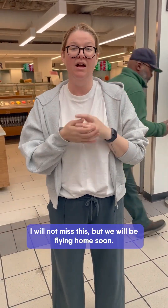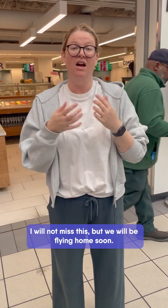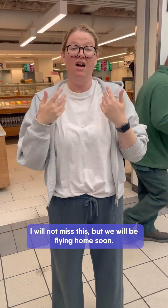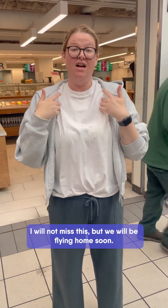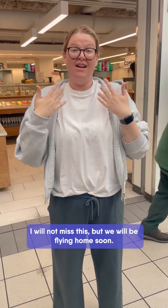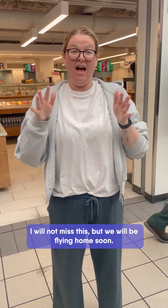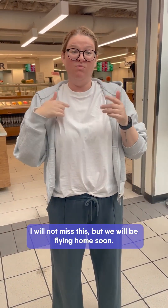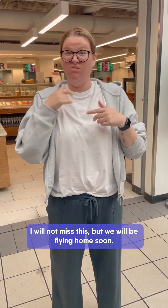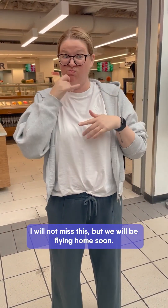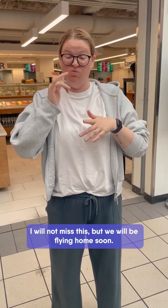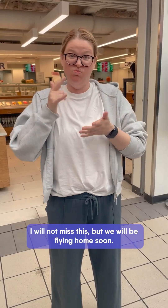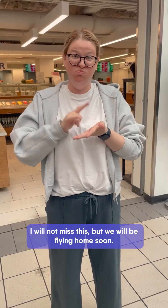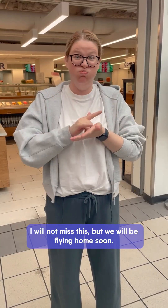will be flying home soon.